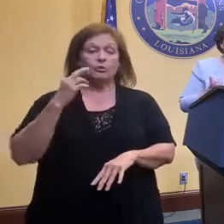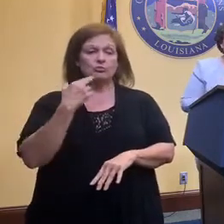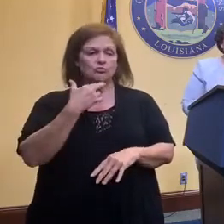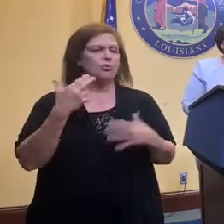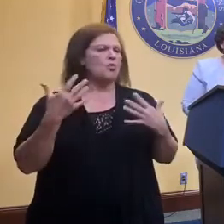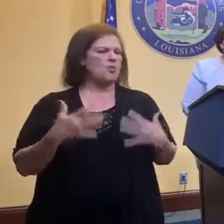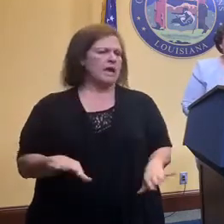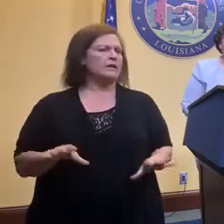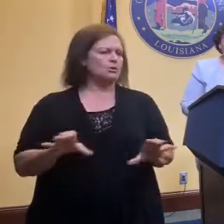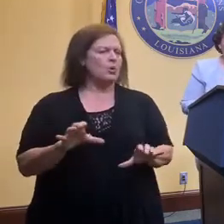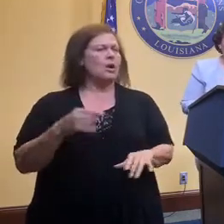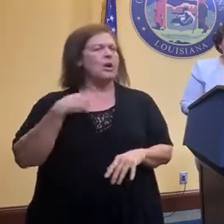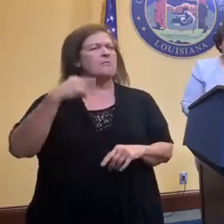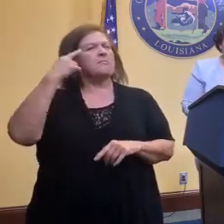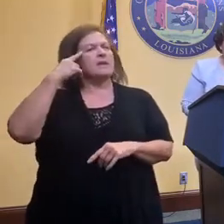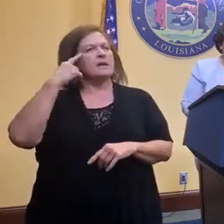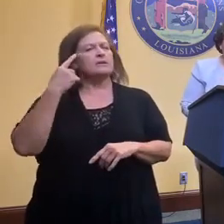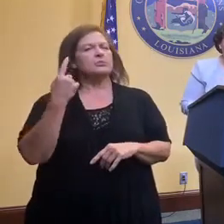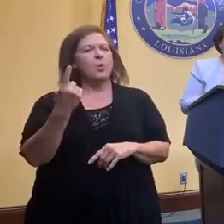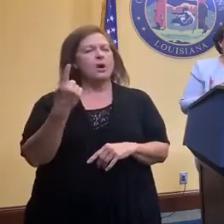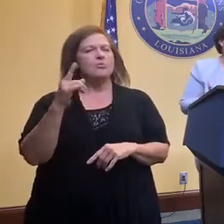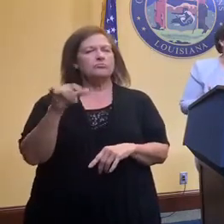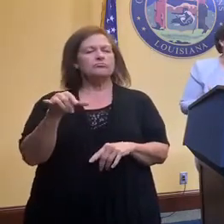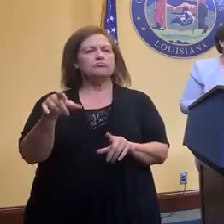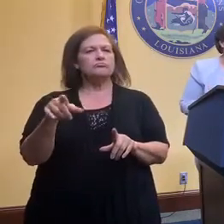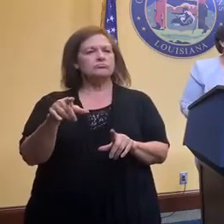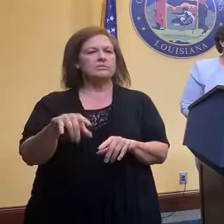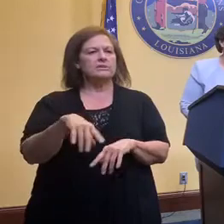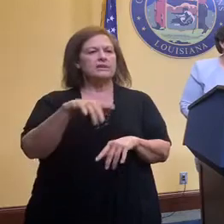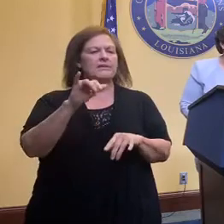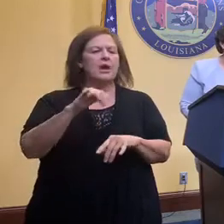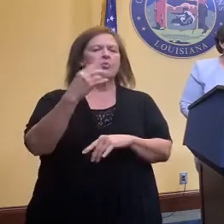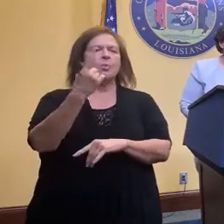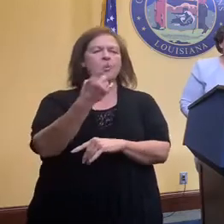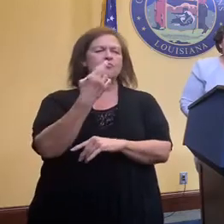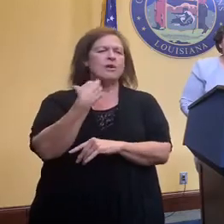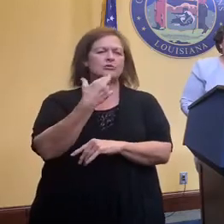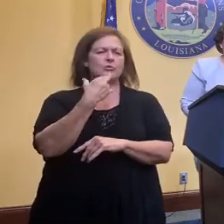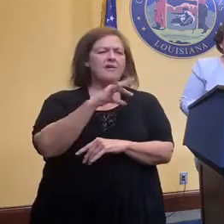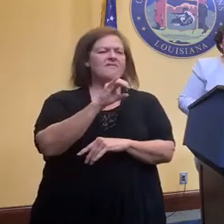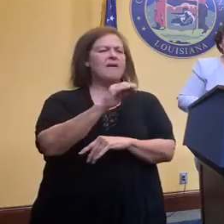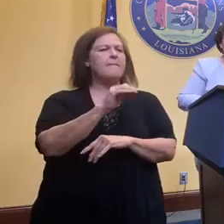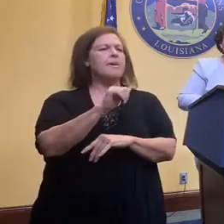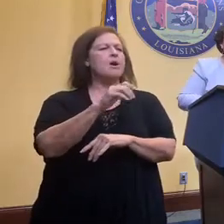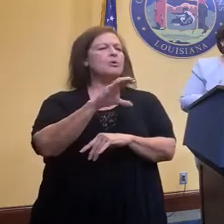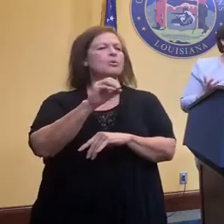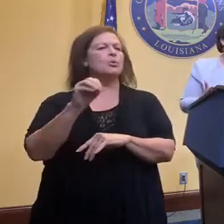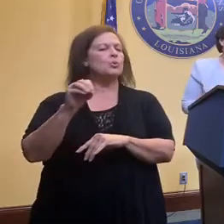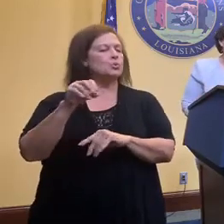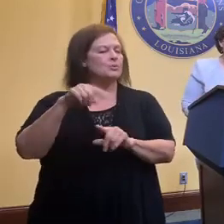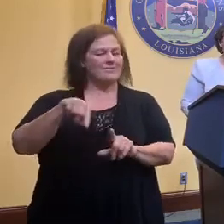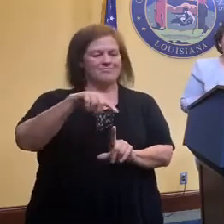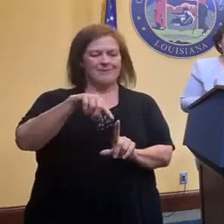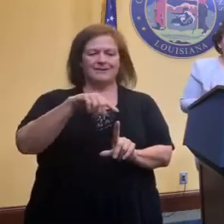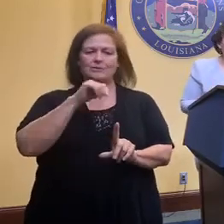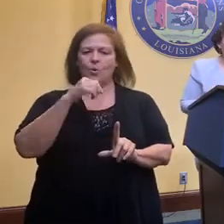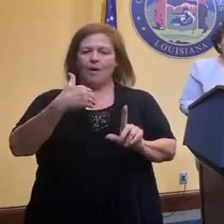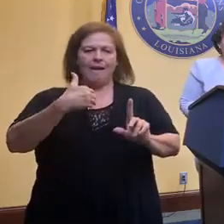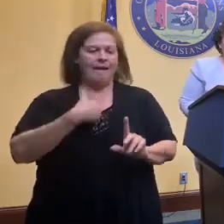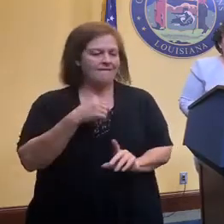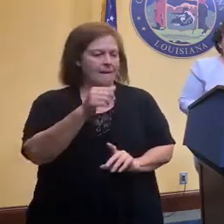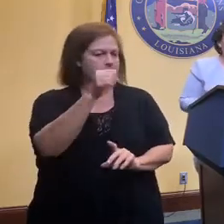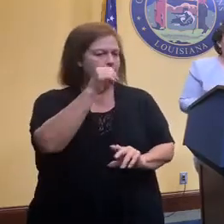One that's off the top of my head that's doing it so well is like Finn McCool's, for example. They do not have bar